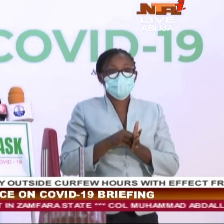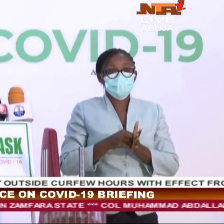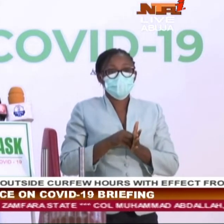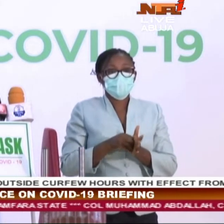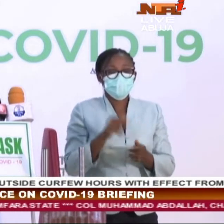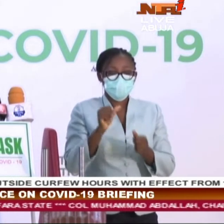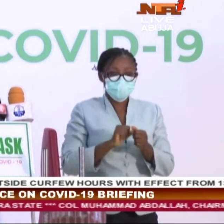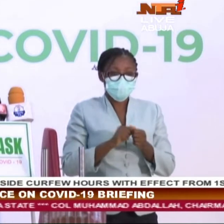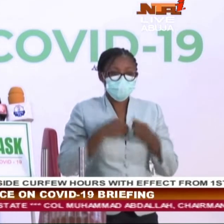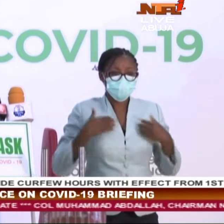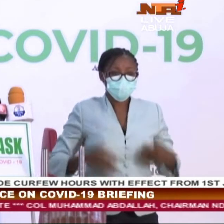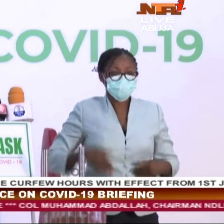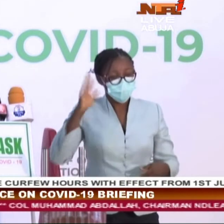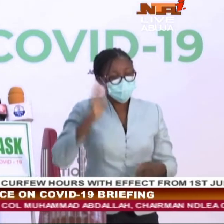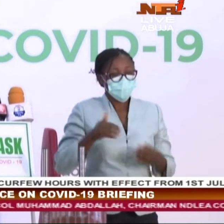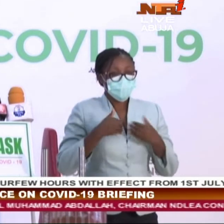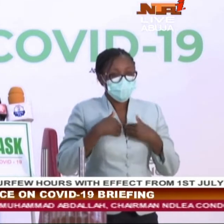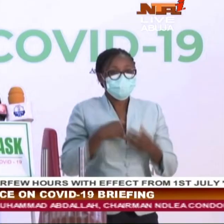runs a business